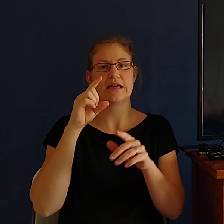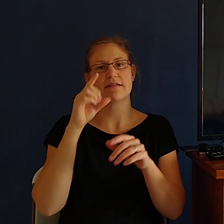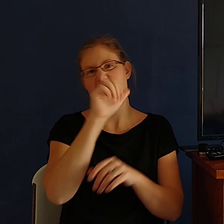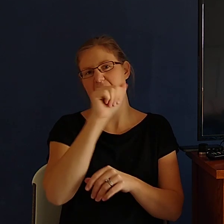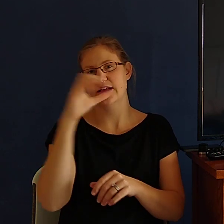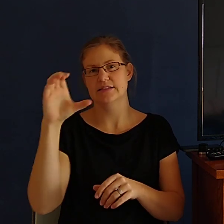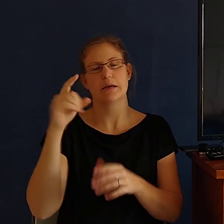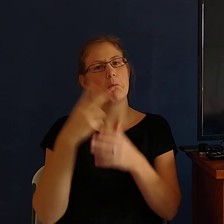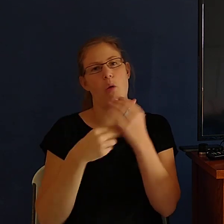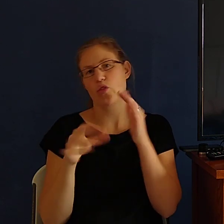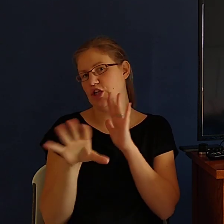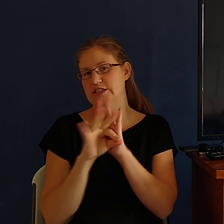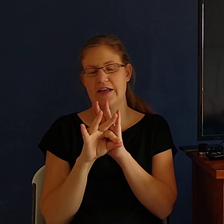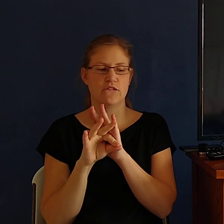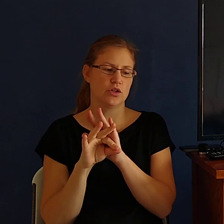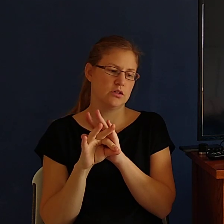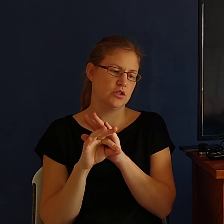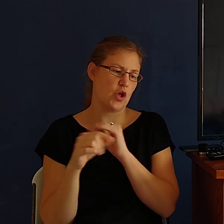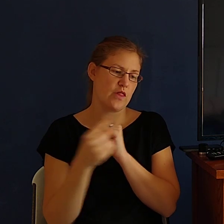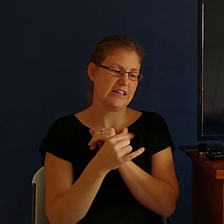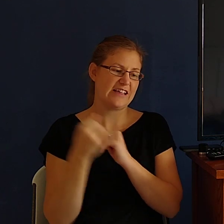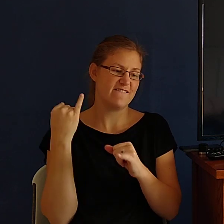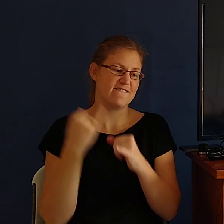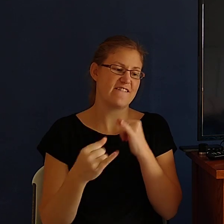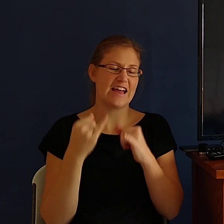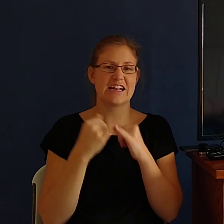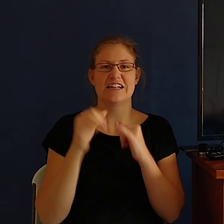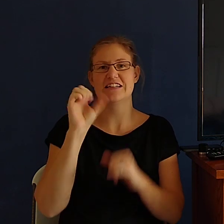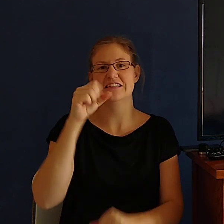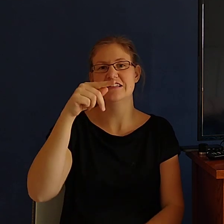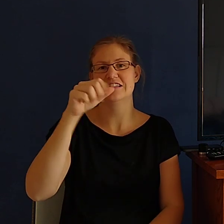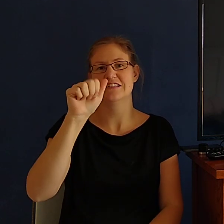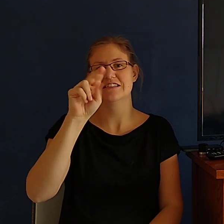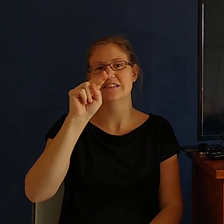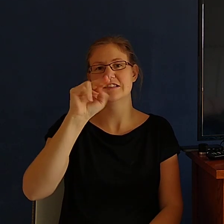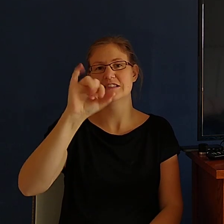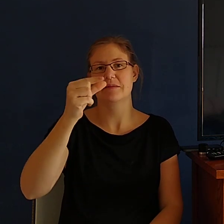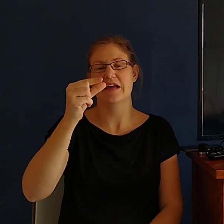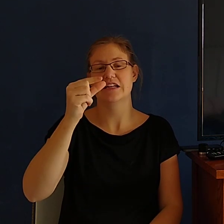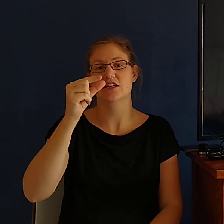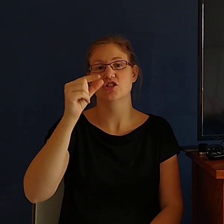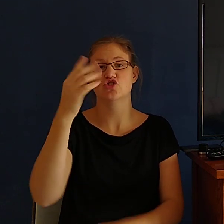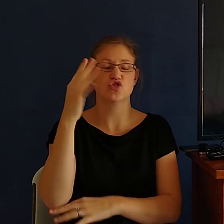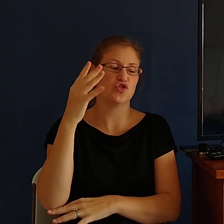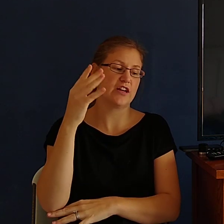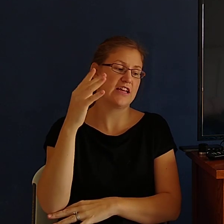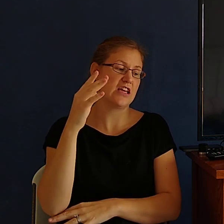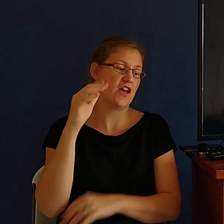discovered. So this is the final spanning tree following the depth first